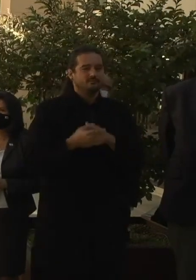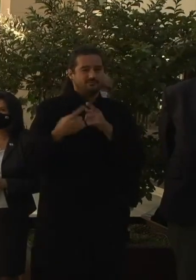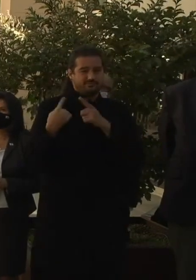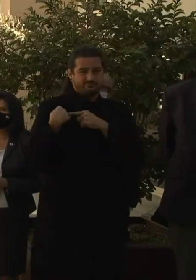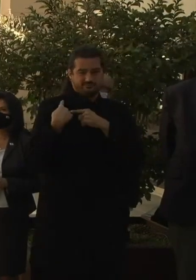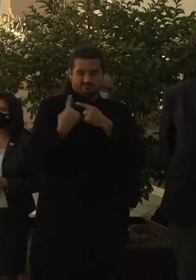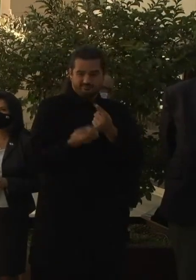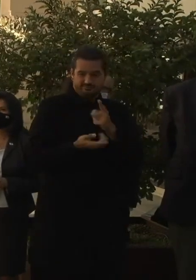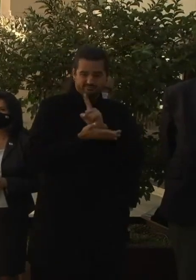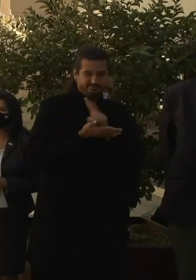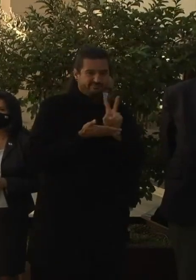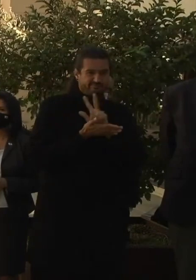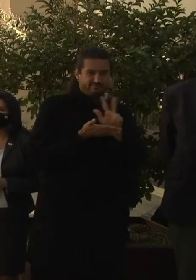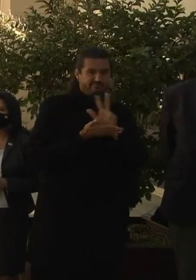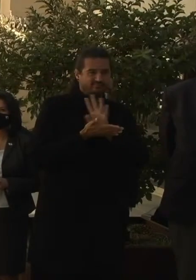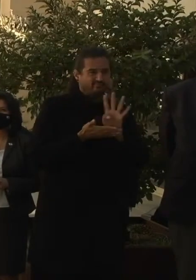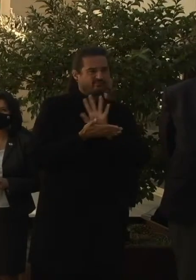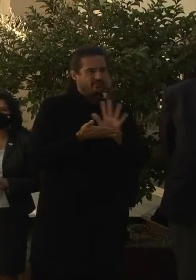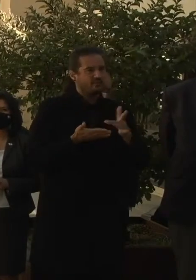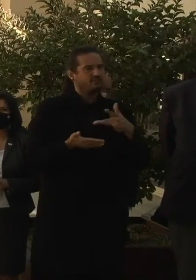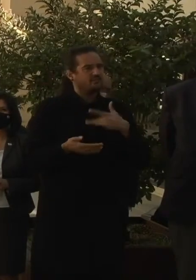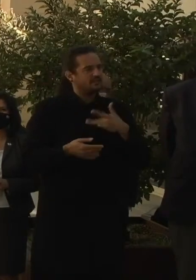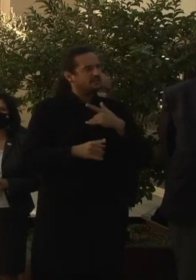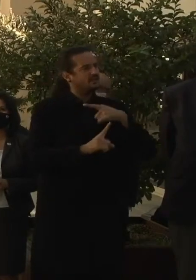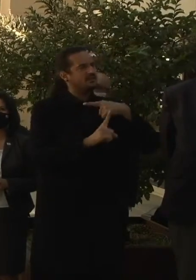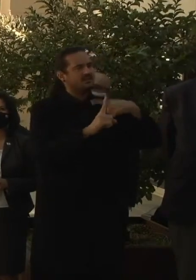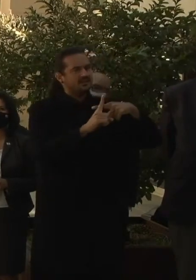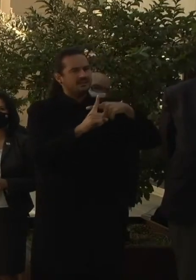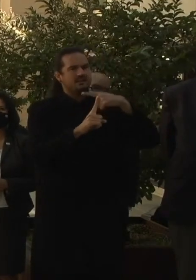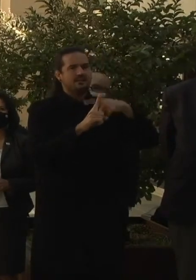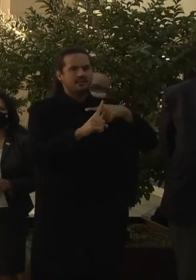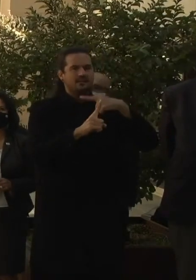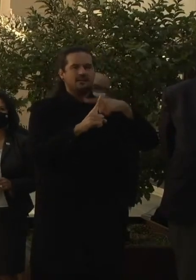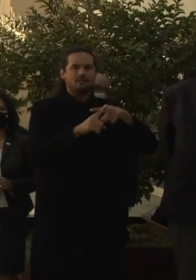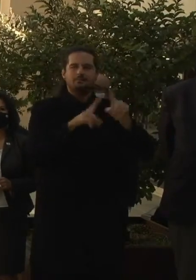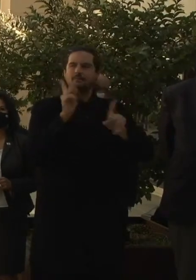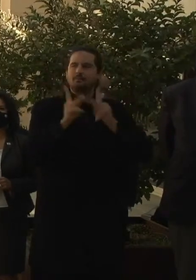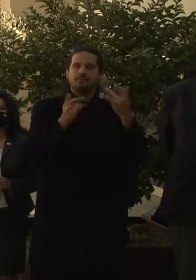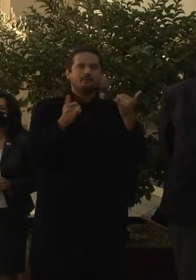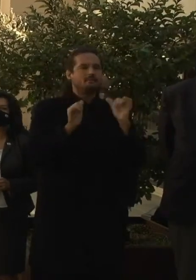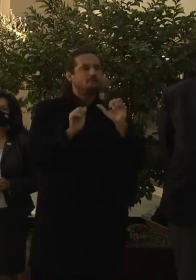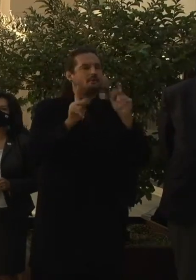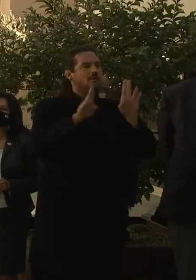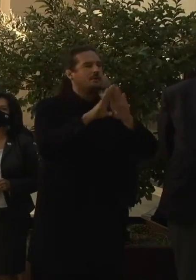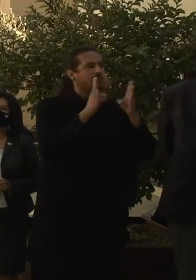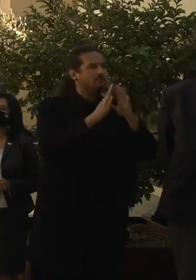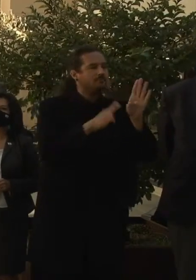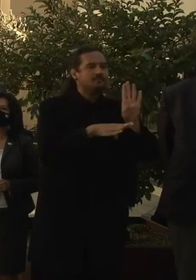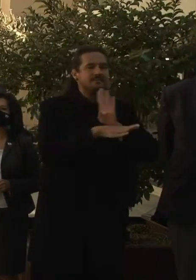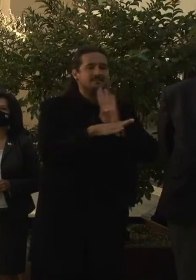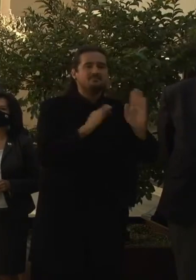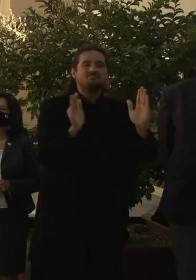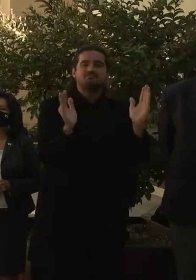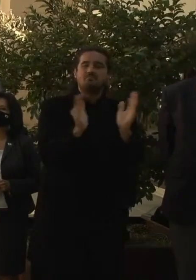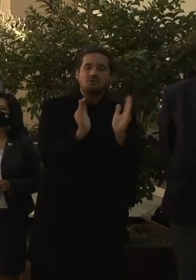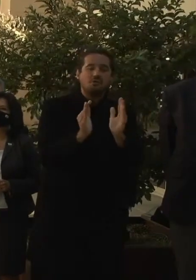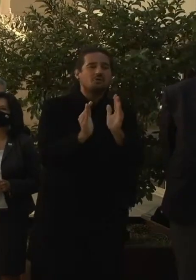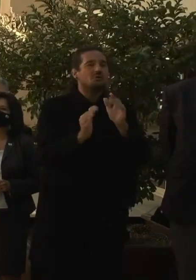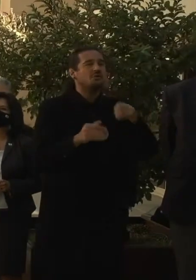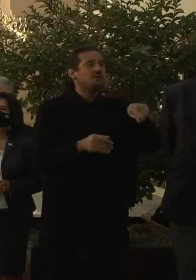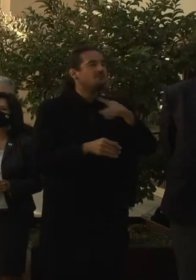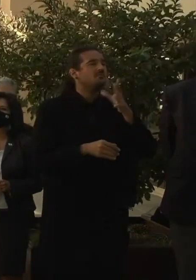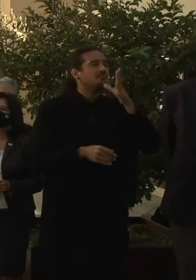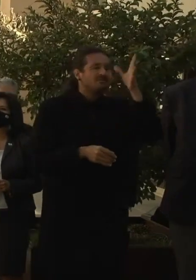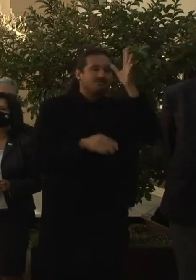bit more confidence for consumers and for businesses and for parents that our kids could get safely back into school. All these things are